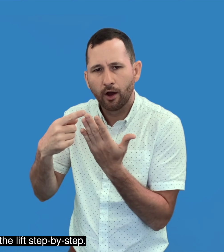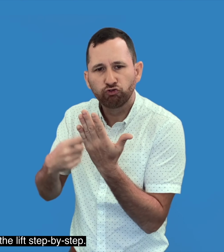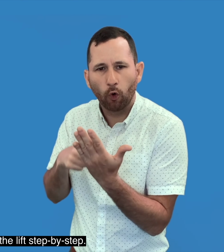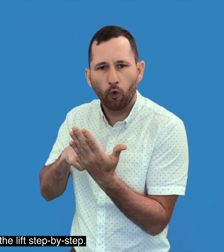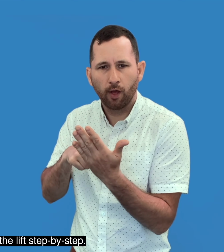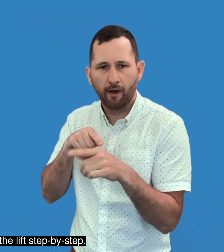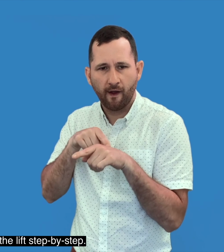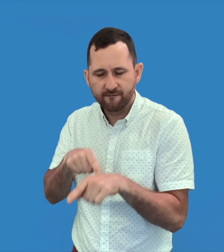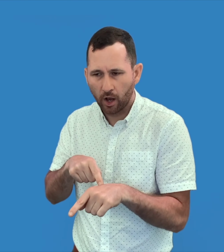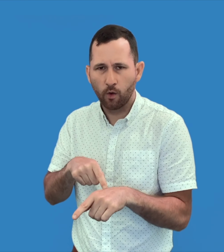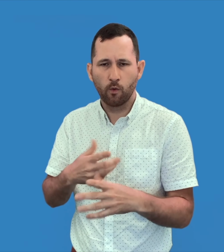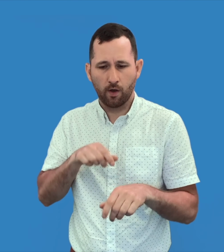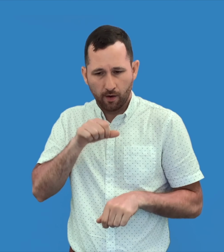by step.